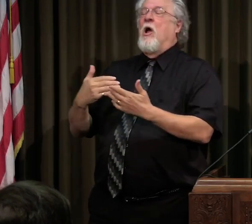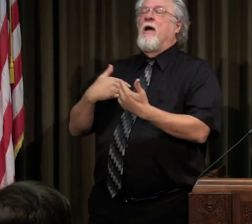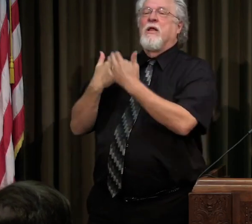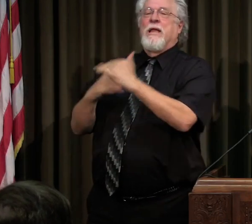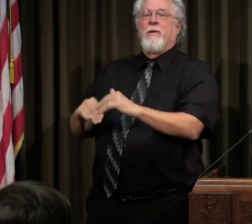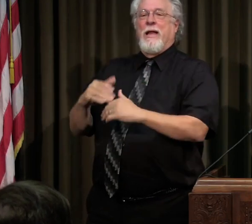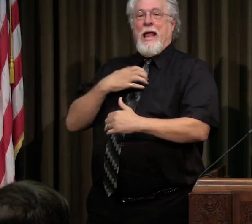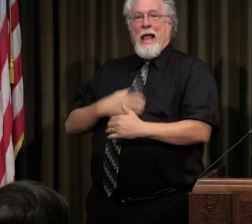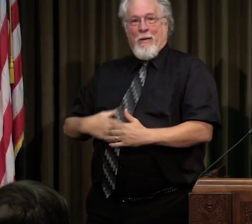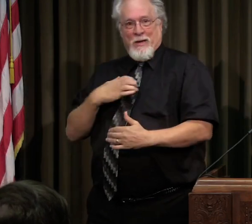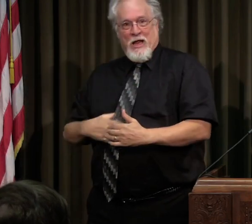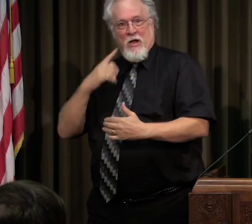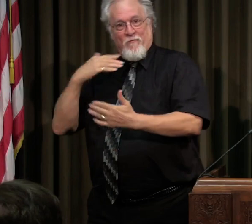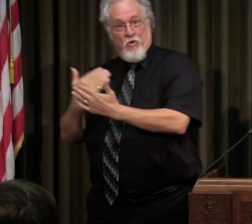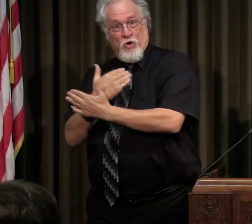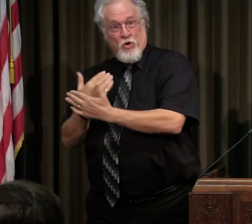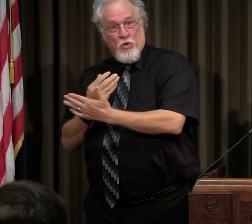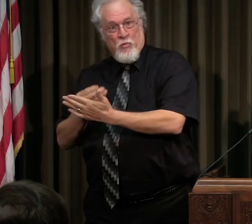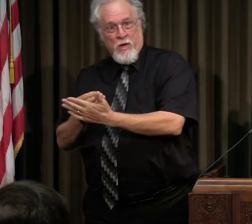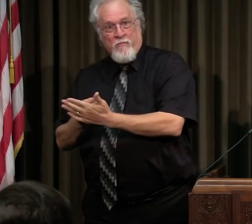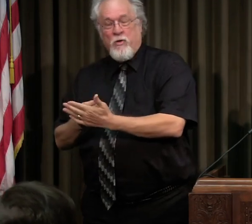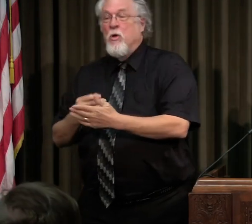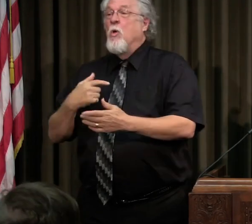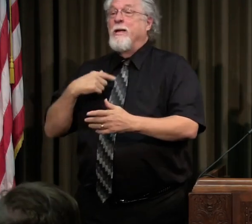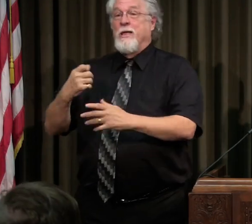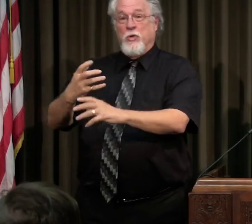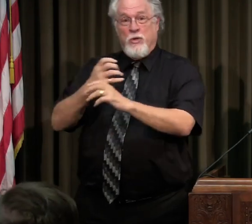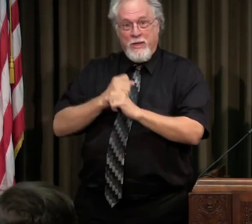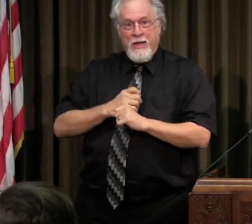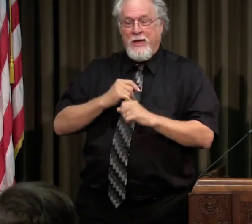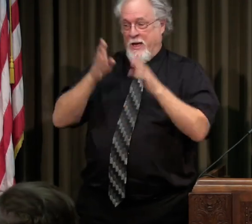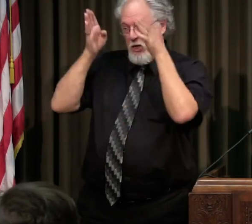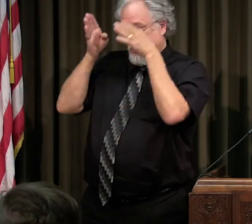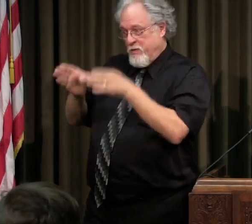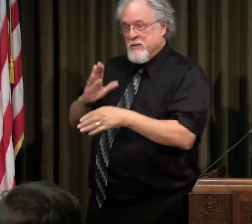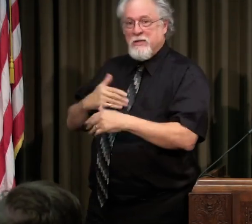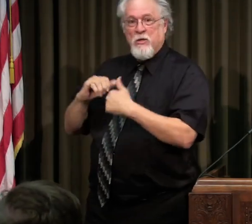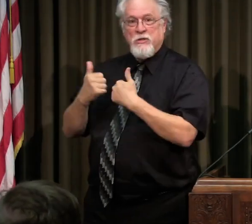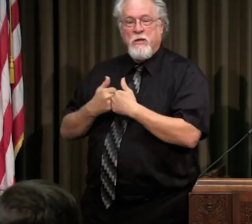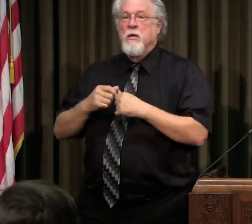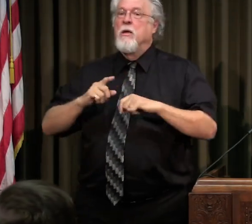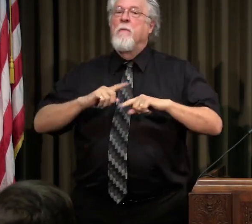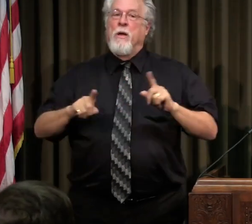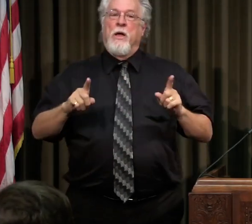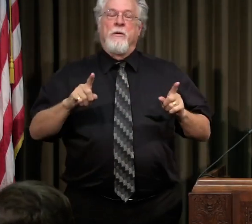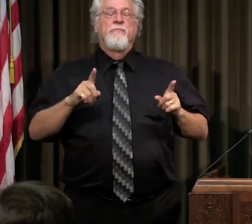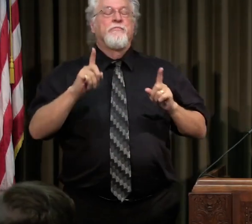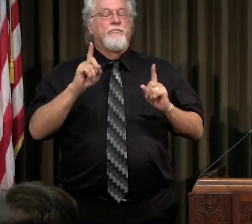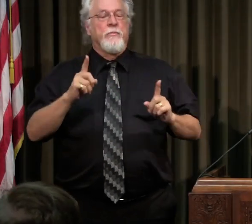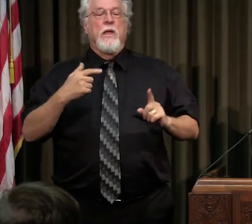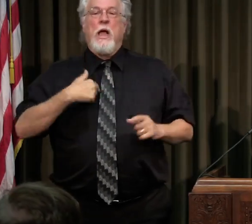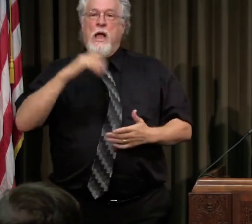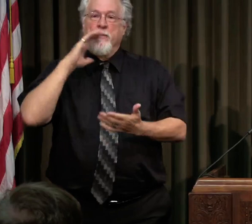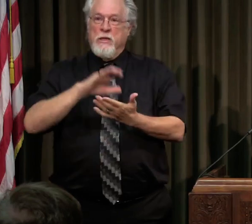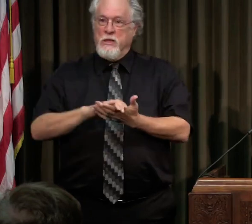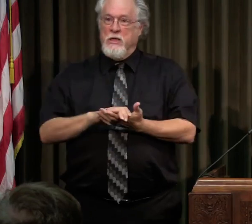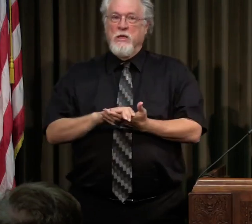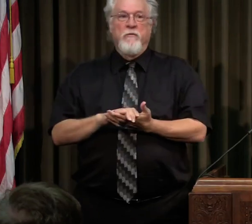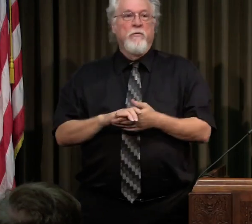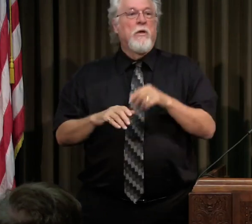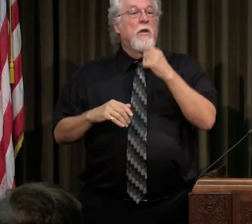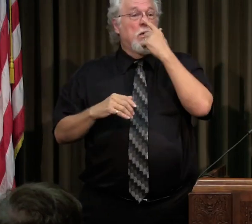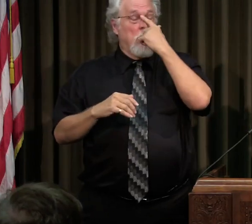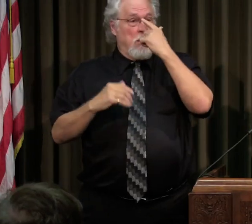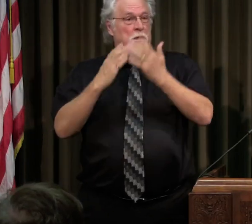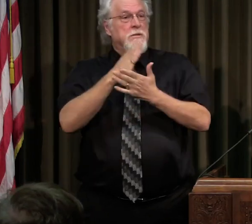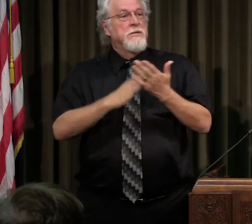do the most good with it and address our current challenges. Having said that, I do believe that that at some